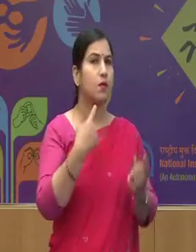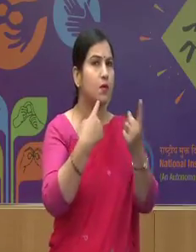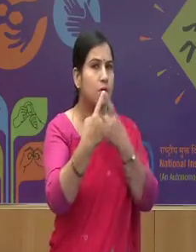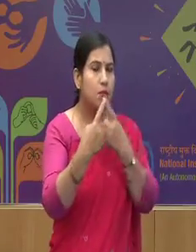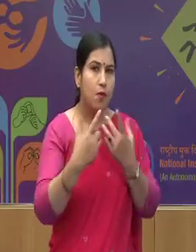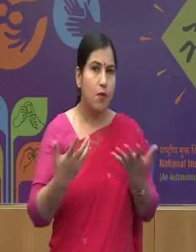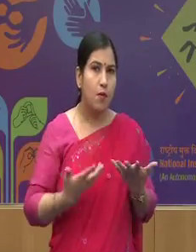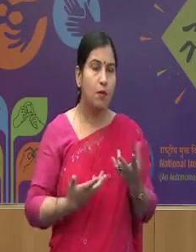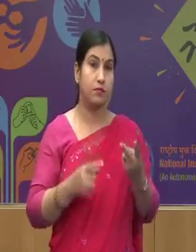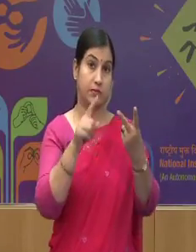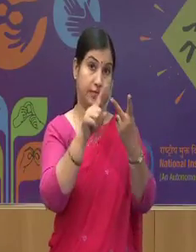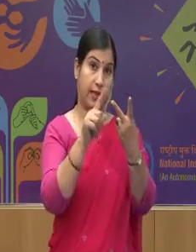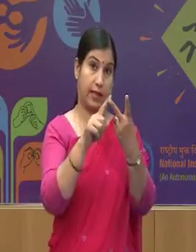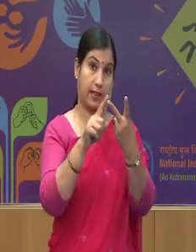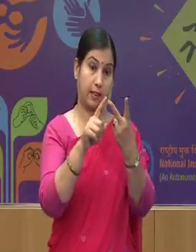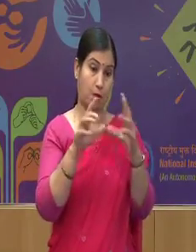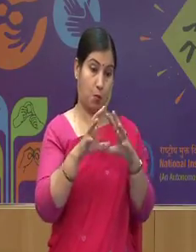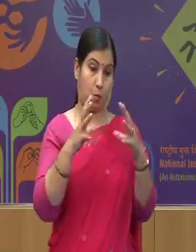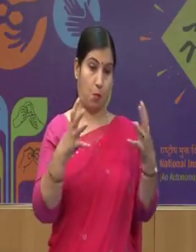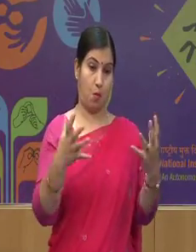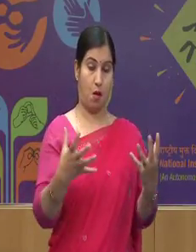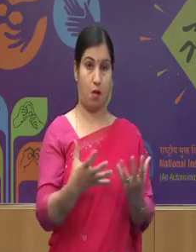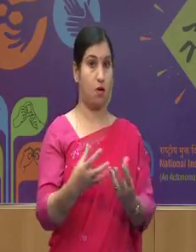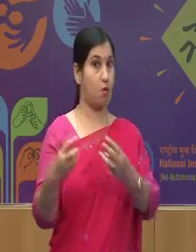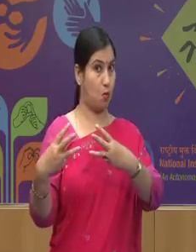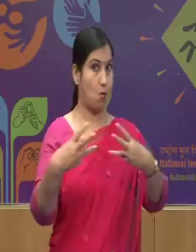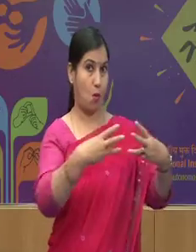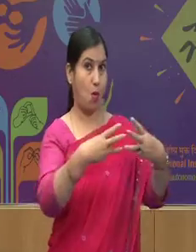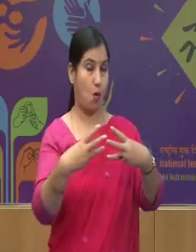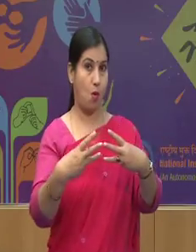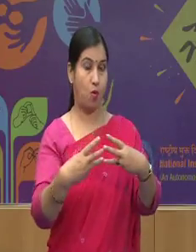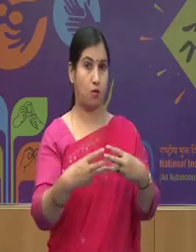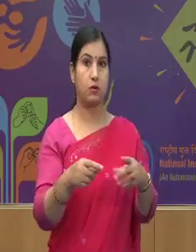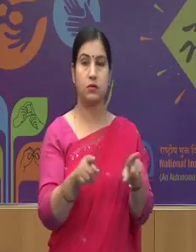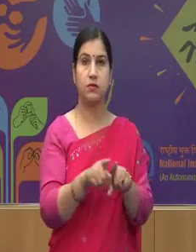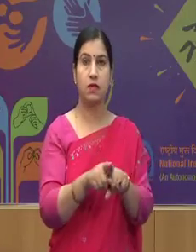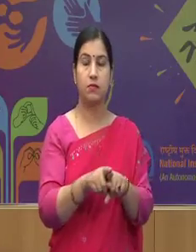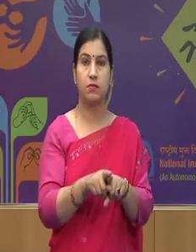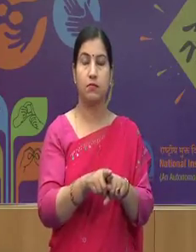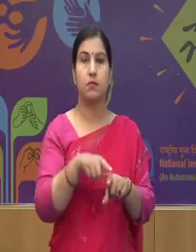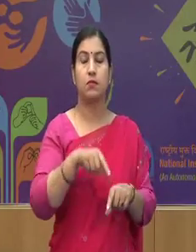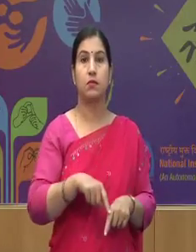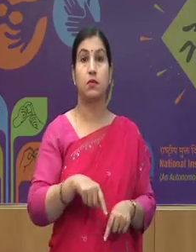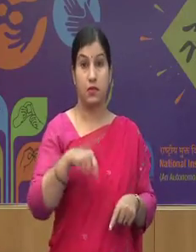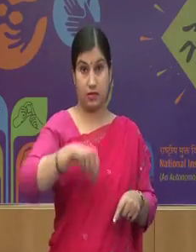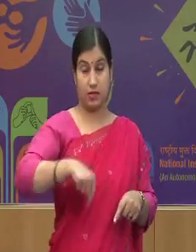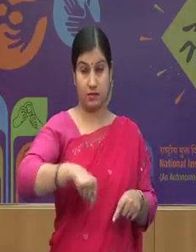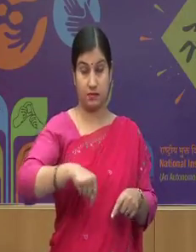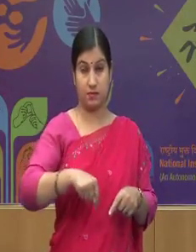talk about Second World War as the fourth and final part of this chapter